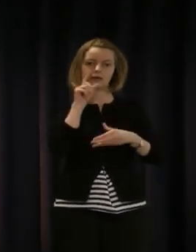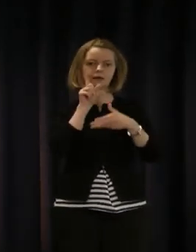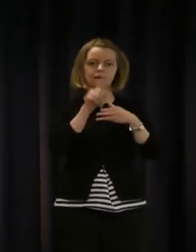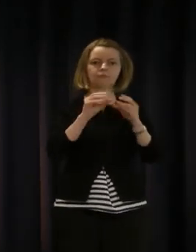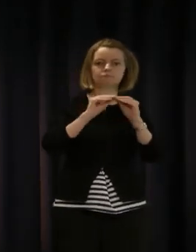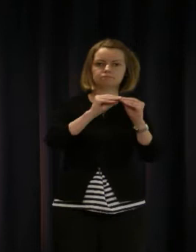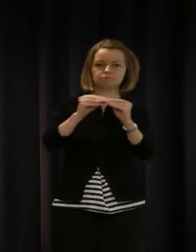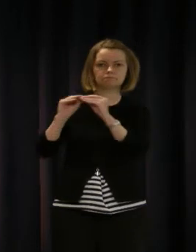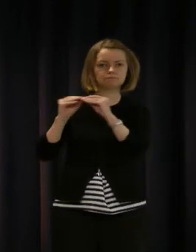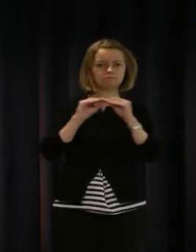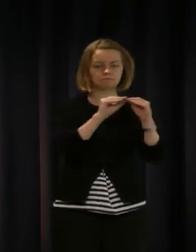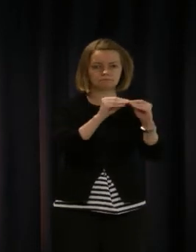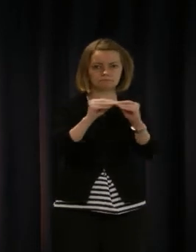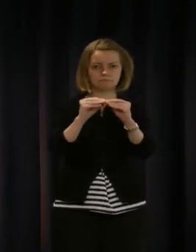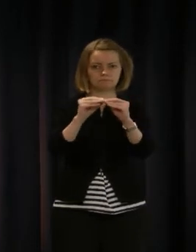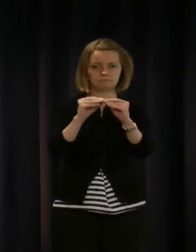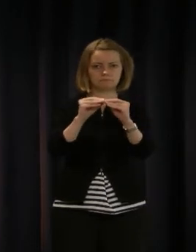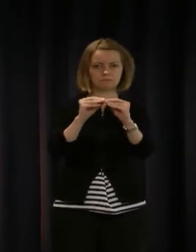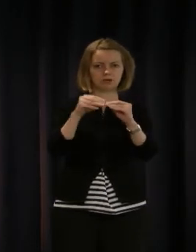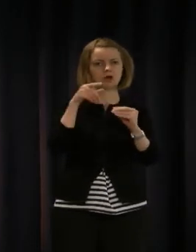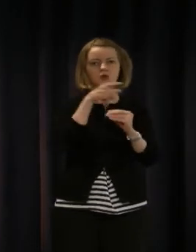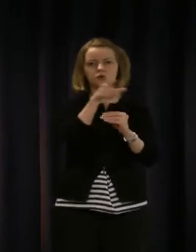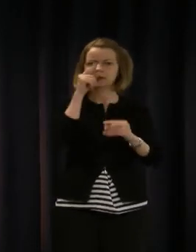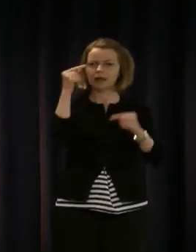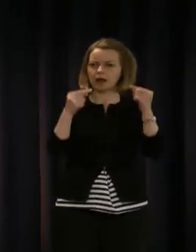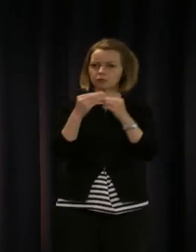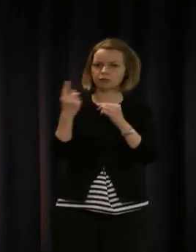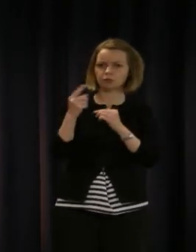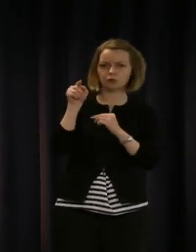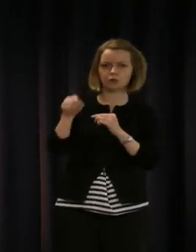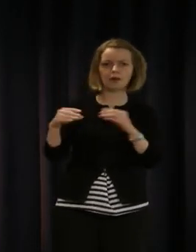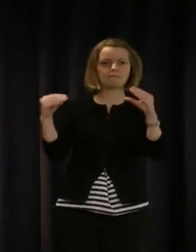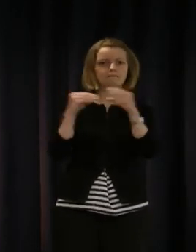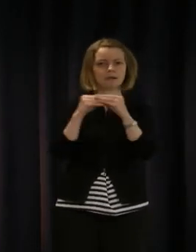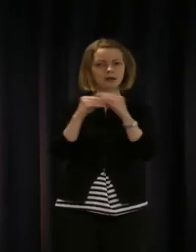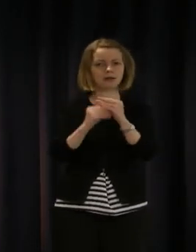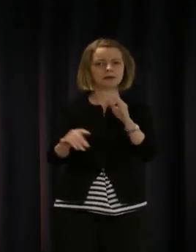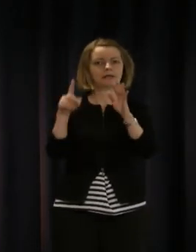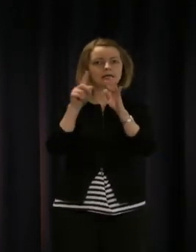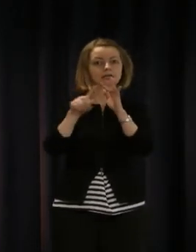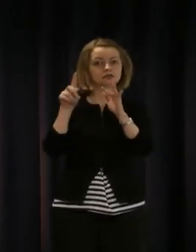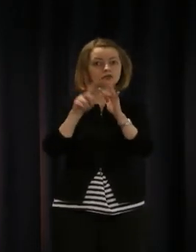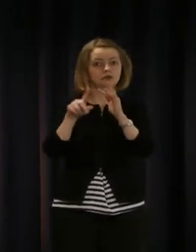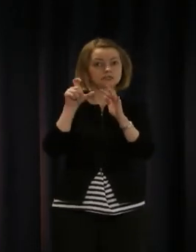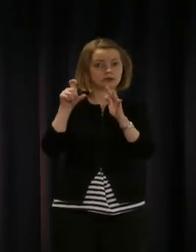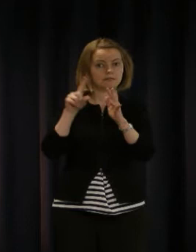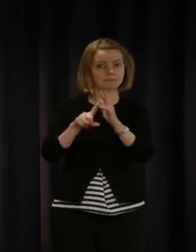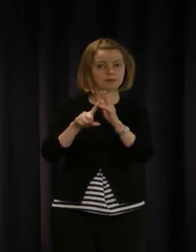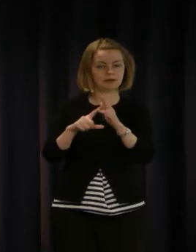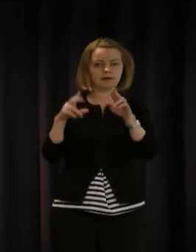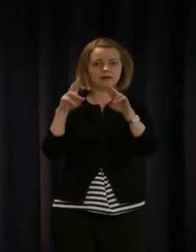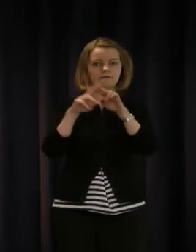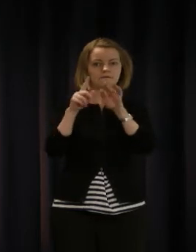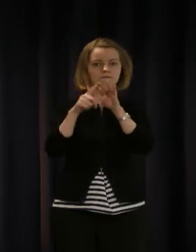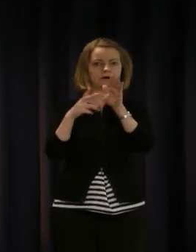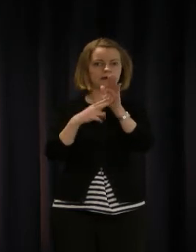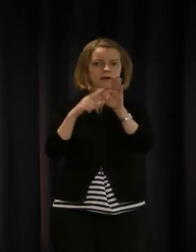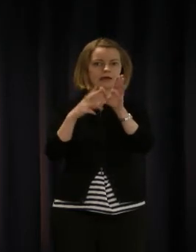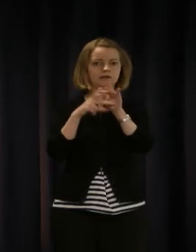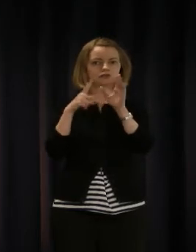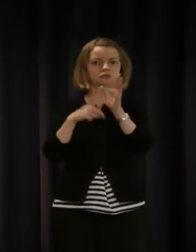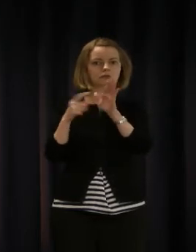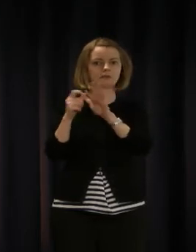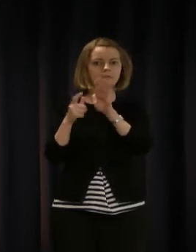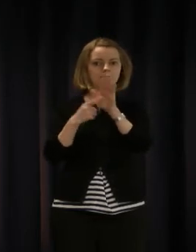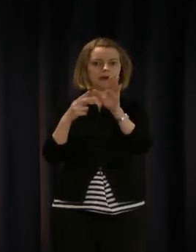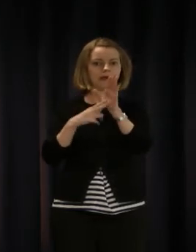The businesses we deal with include banks, insurers, financial planners, mortgage